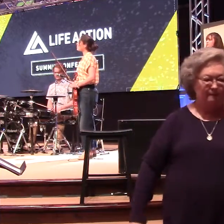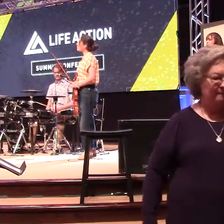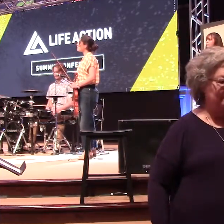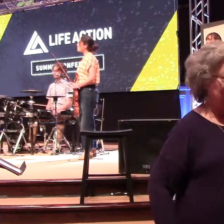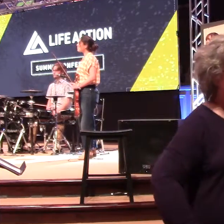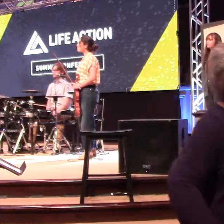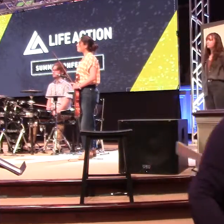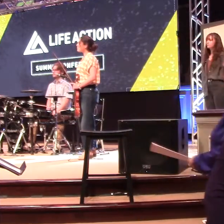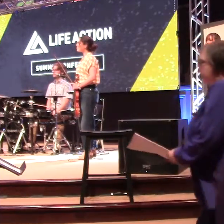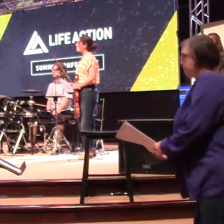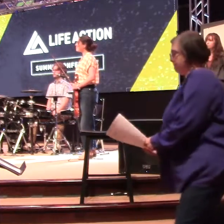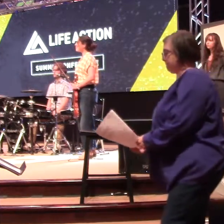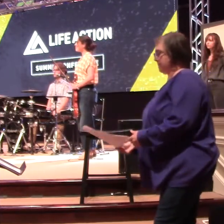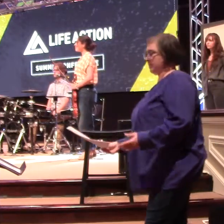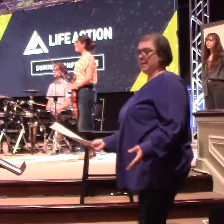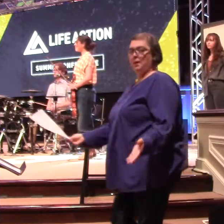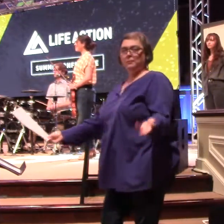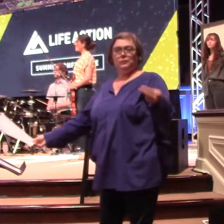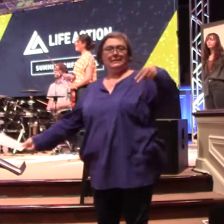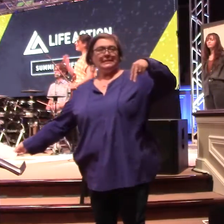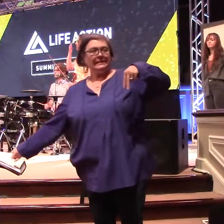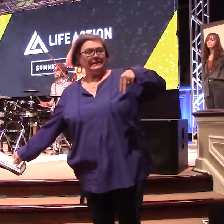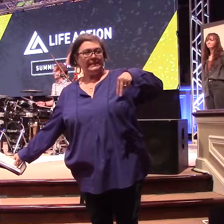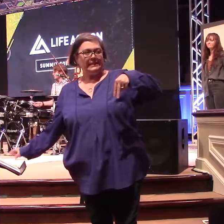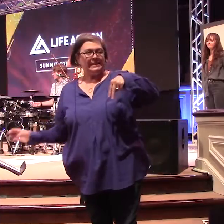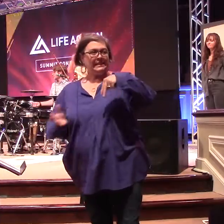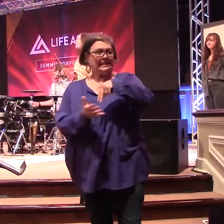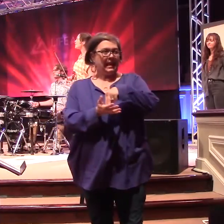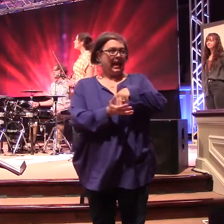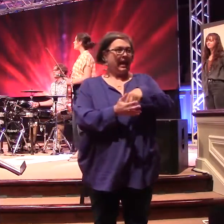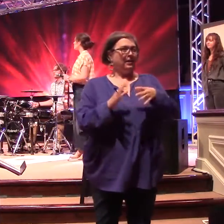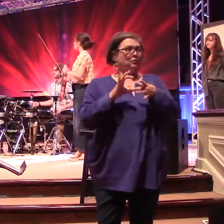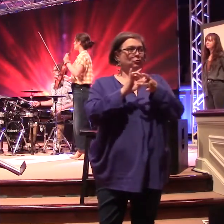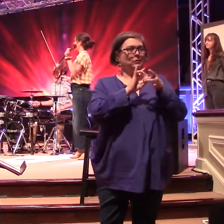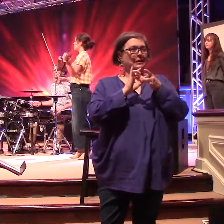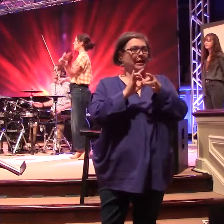here in a minute, so go ahead and stand and join us as we sing.